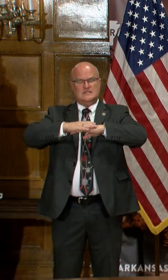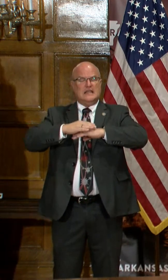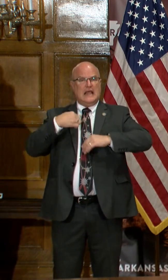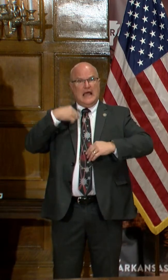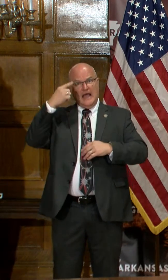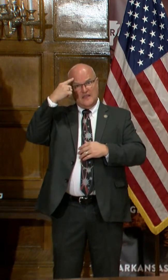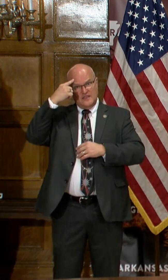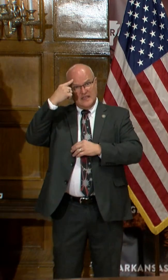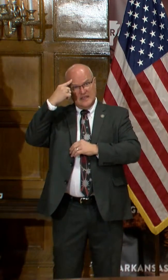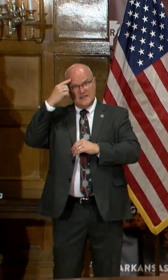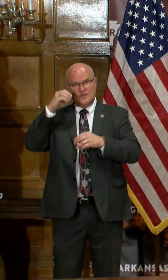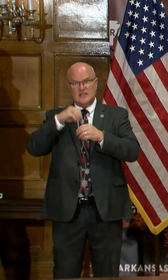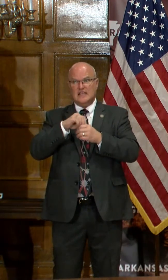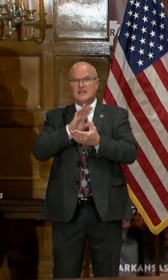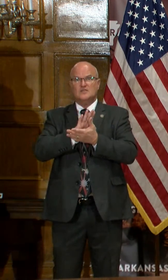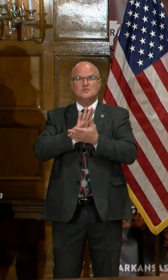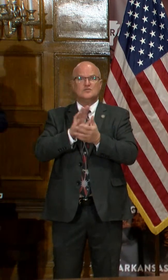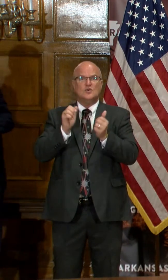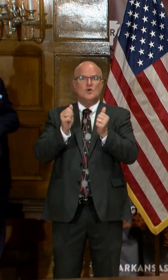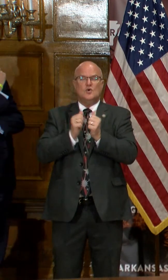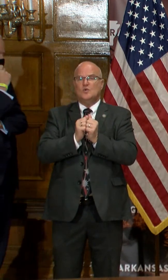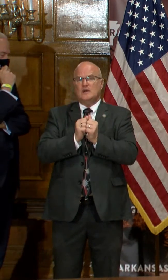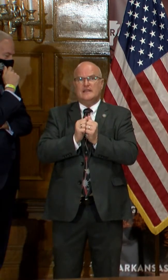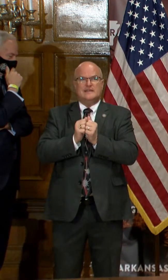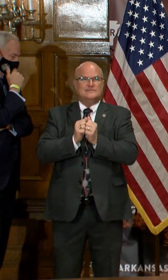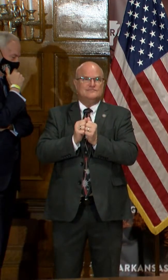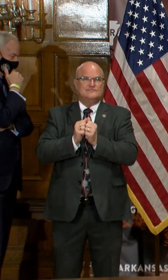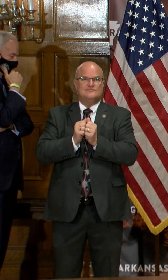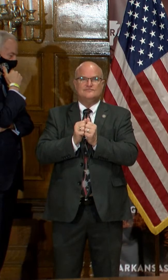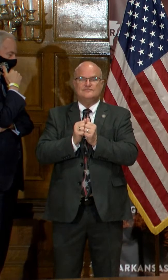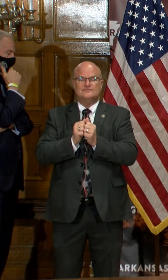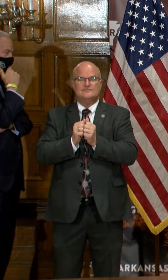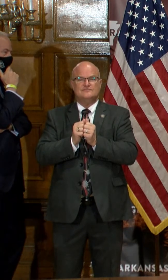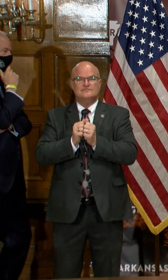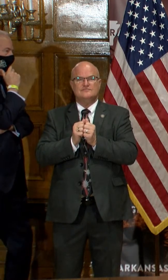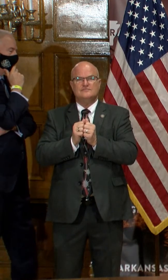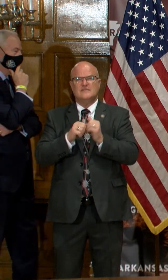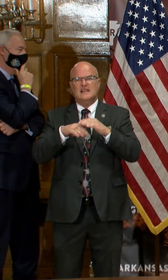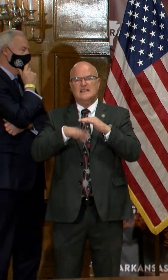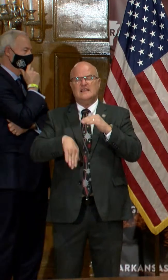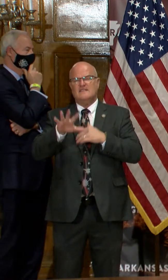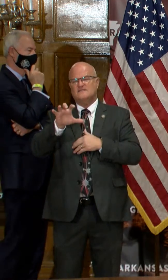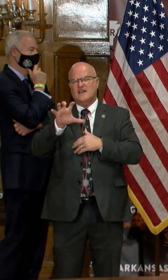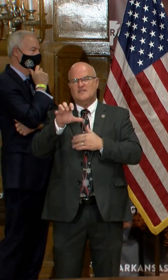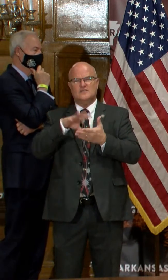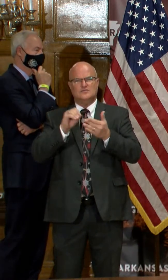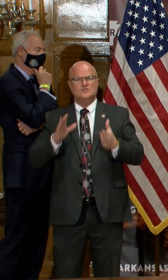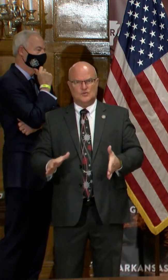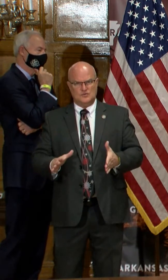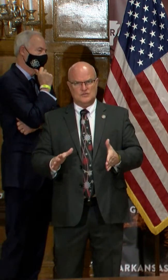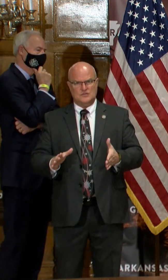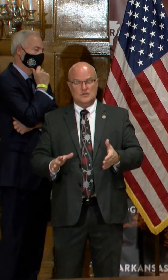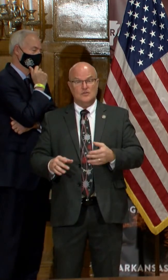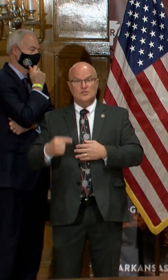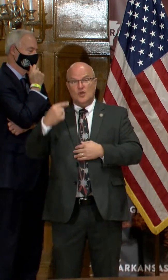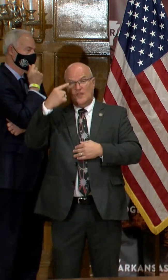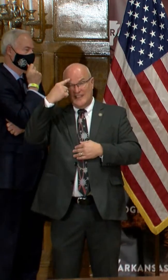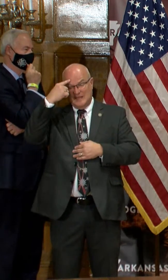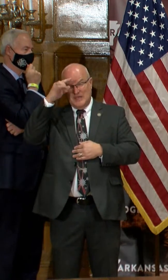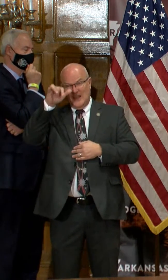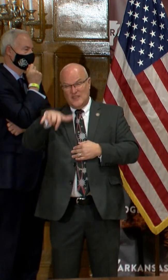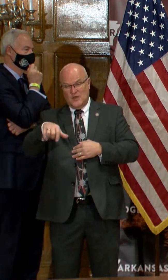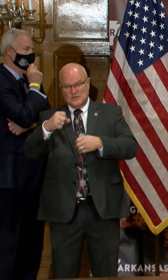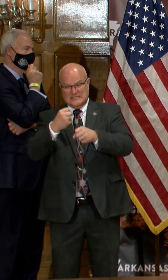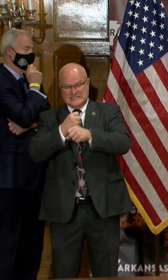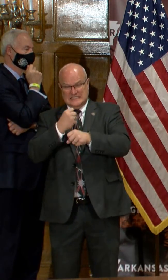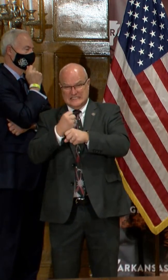think they're in a school with just less than 500 students. So when you think about those statistics and